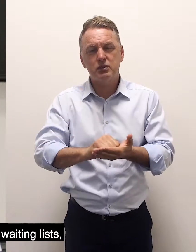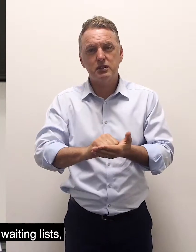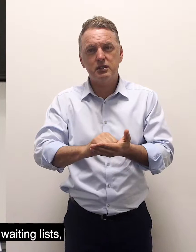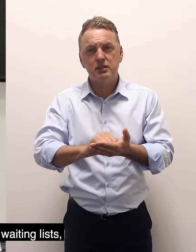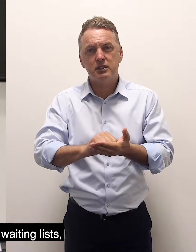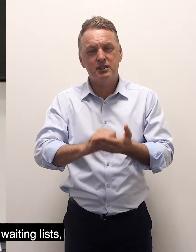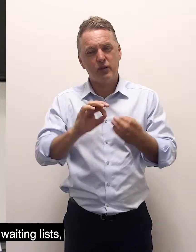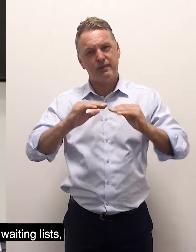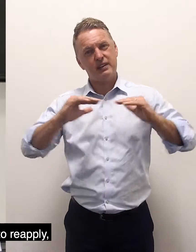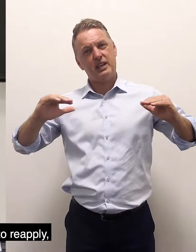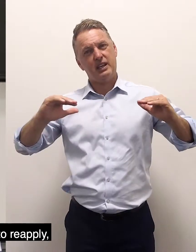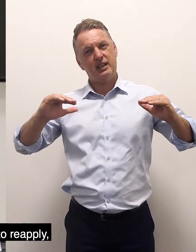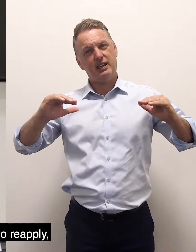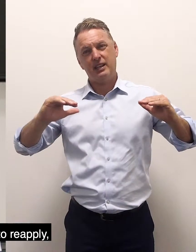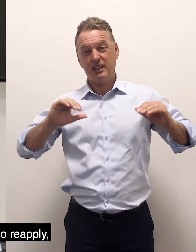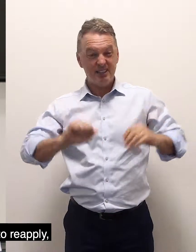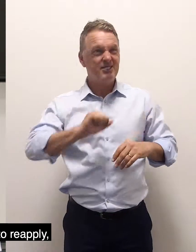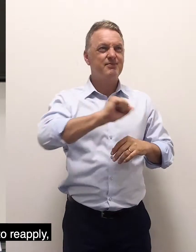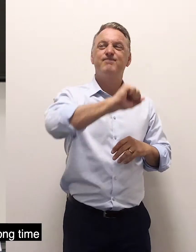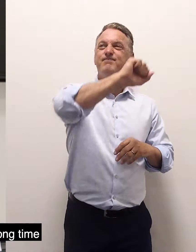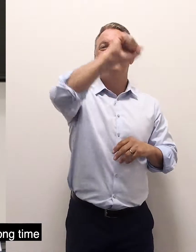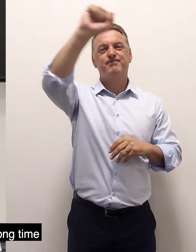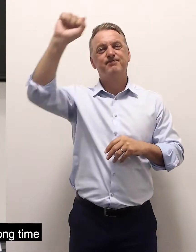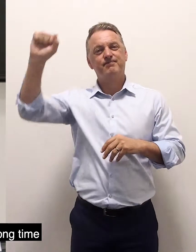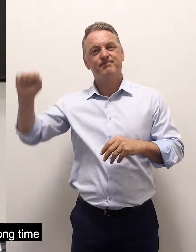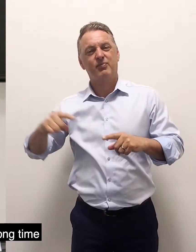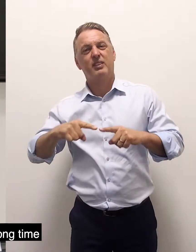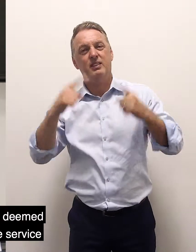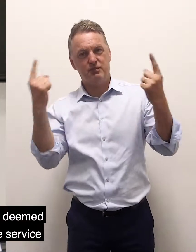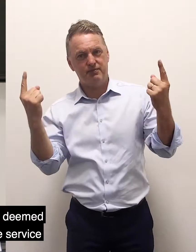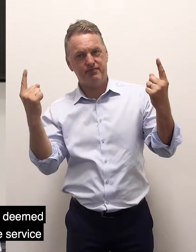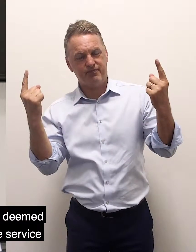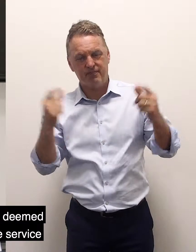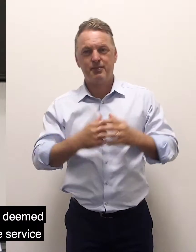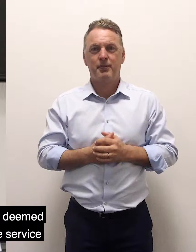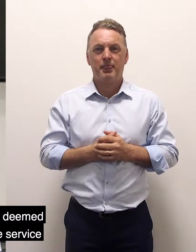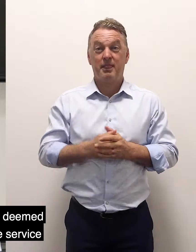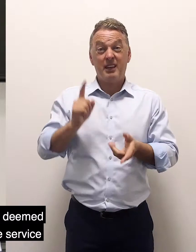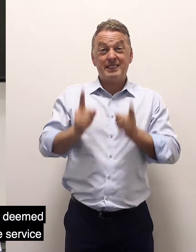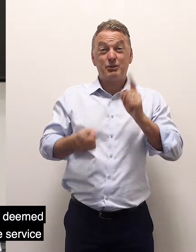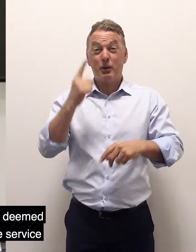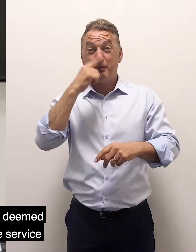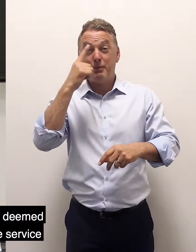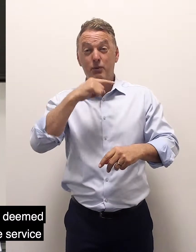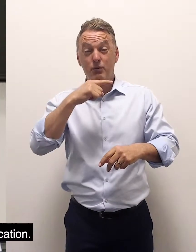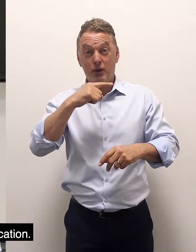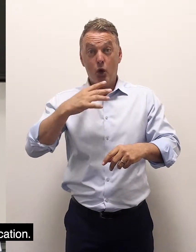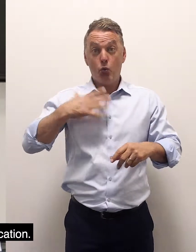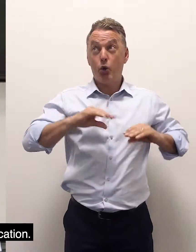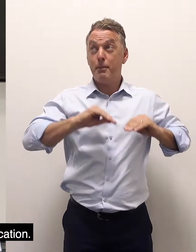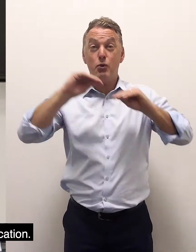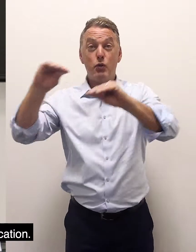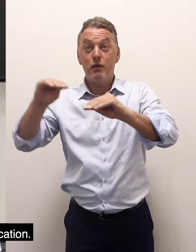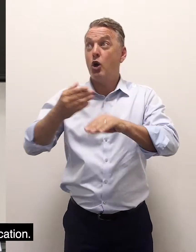meant long waiting lists. Often people had to reapply, then wait for a long time before they were deemed eligible to get the service in their